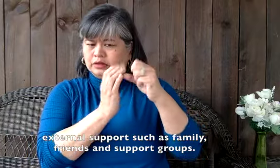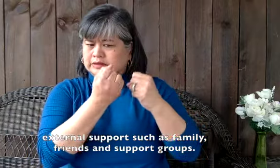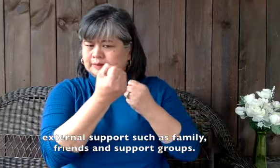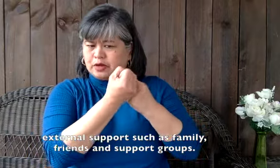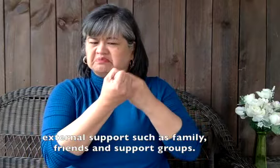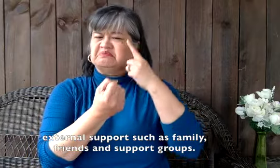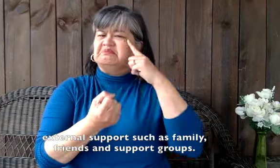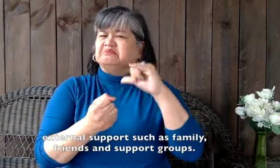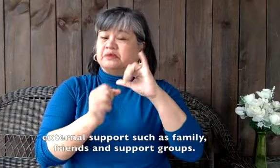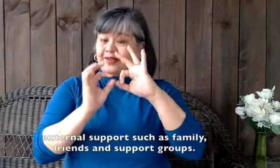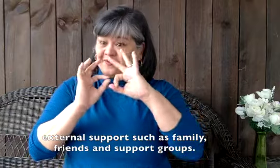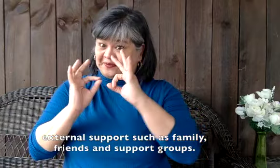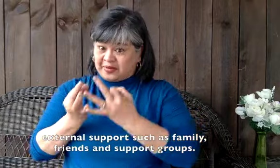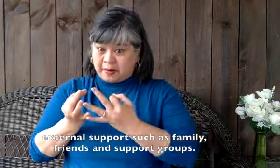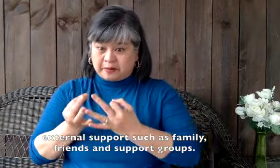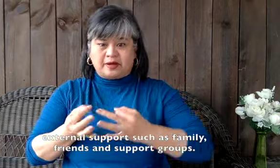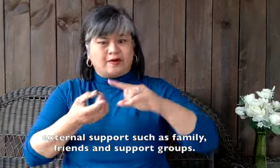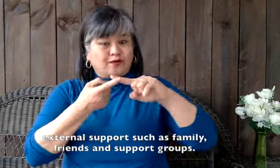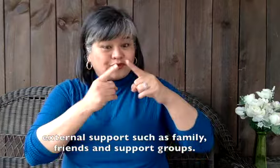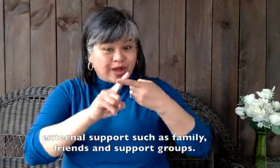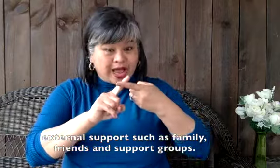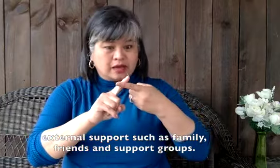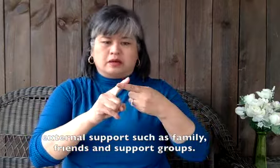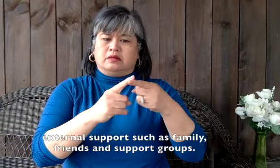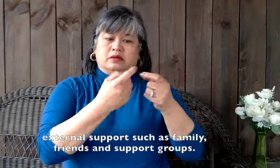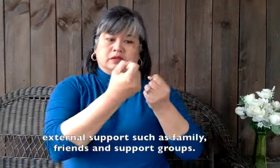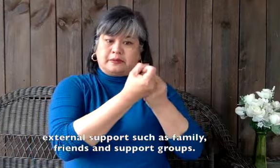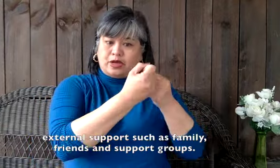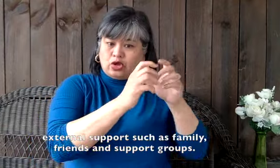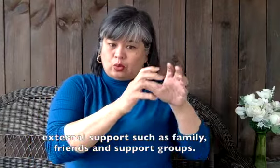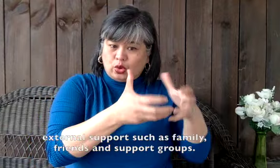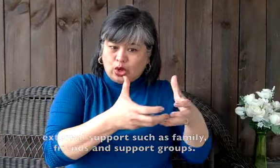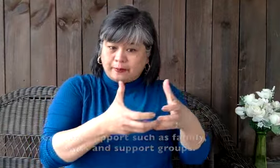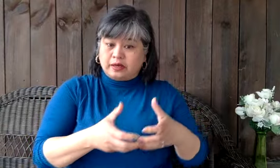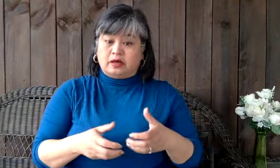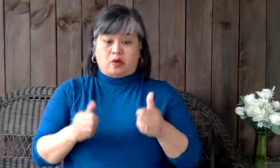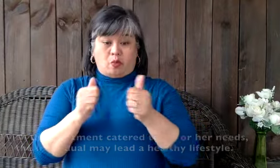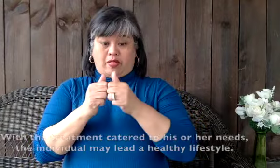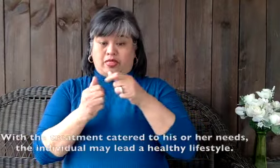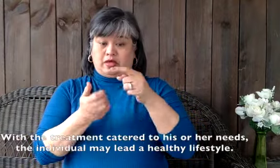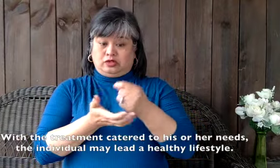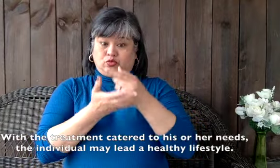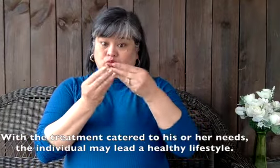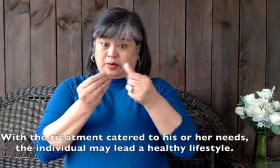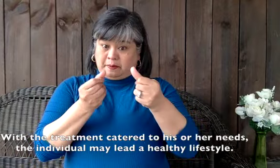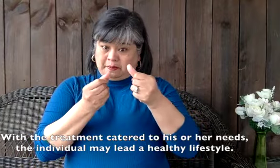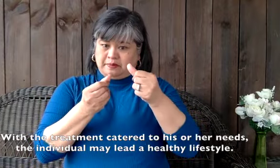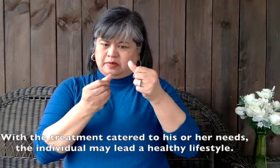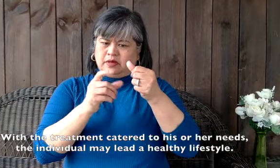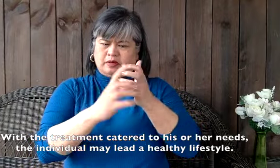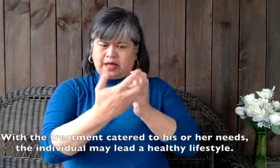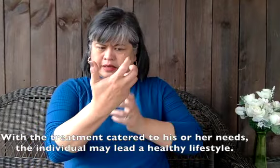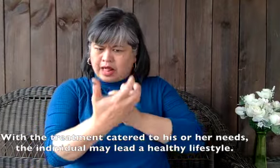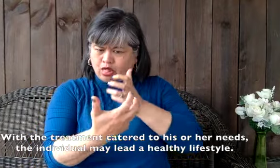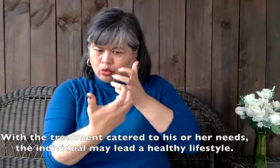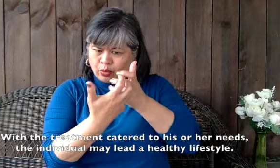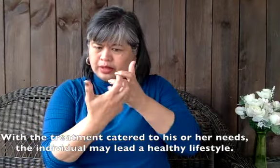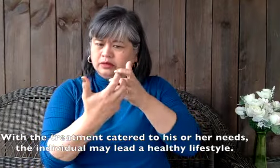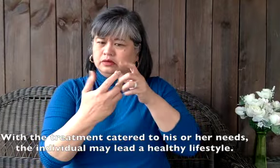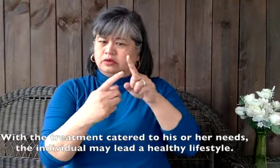external support such as family, friends, and support groups. With the treatment catered to his or her